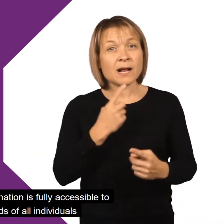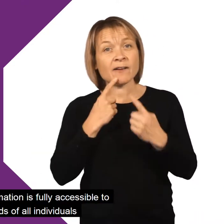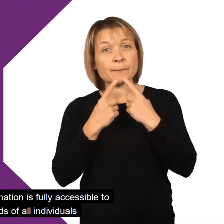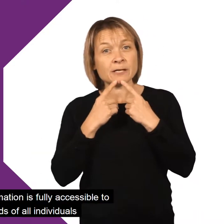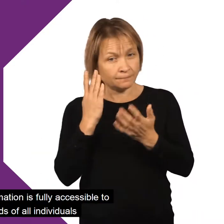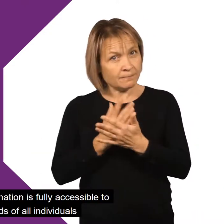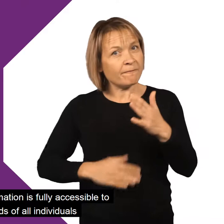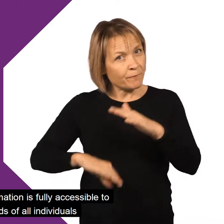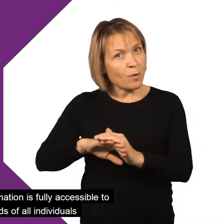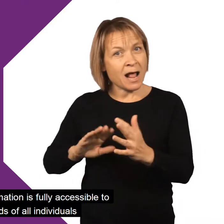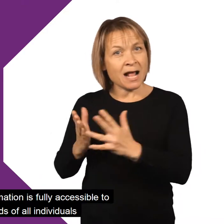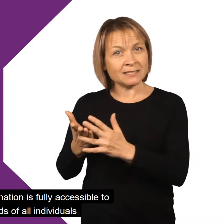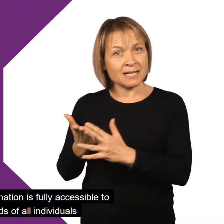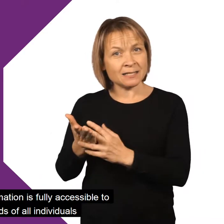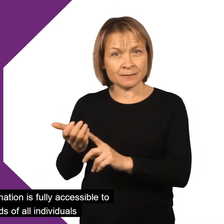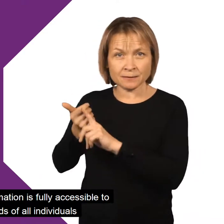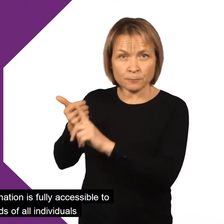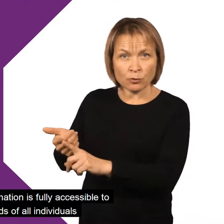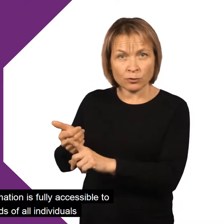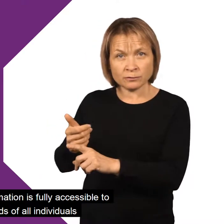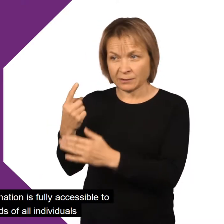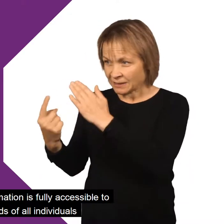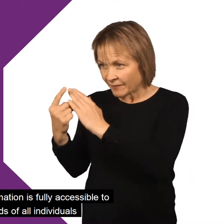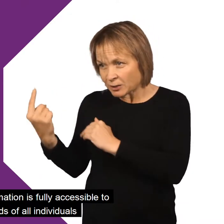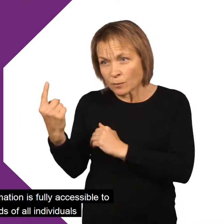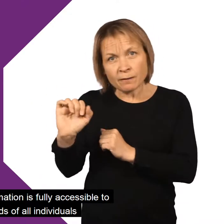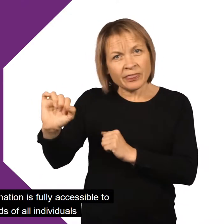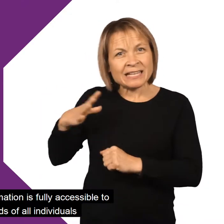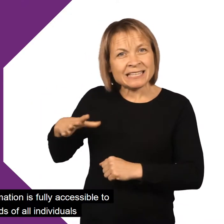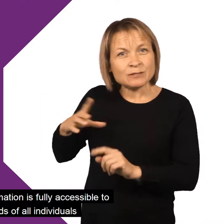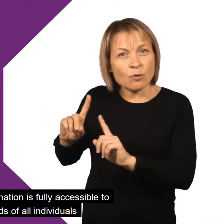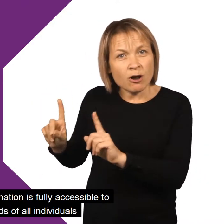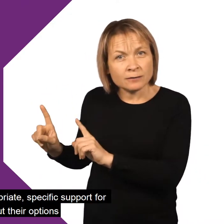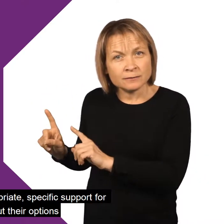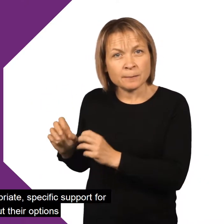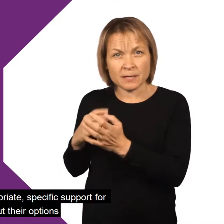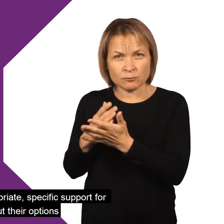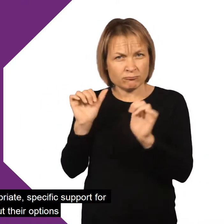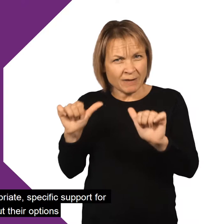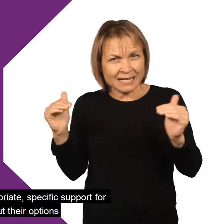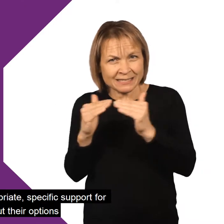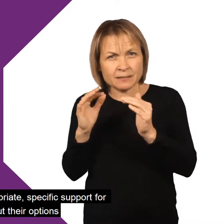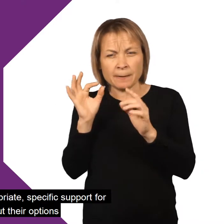information is fully accessible to support the needs of all individuals ensuring appropriate,